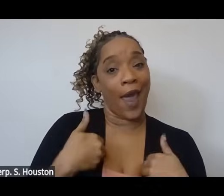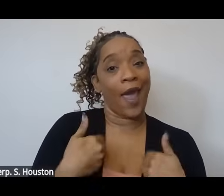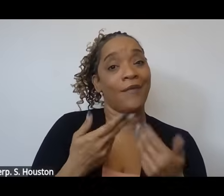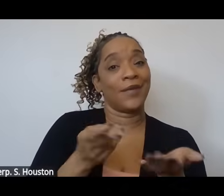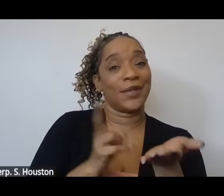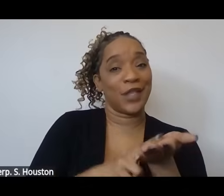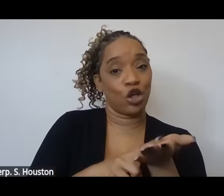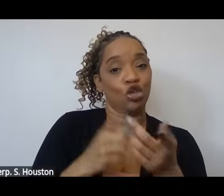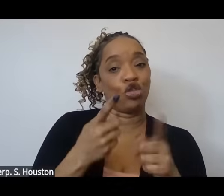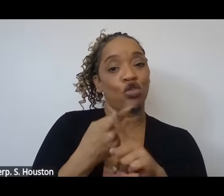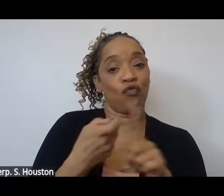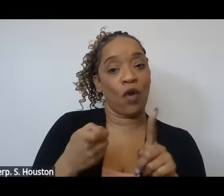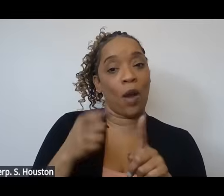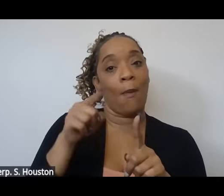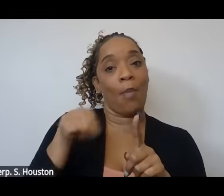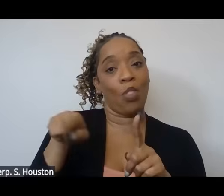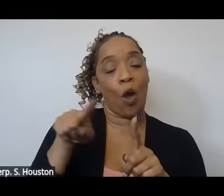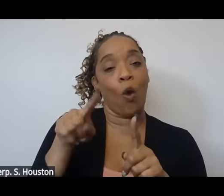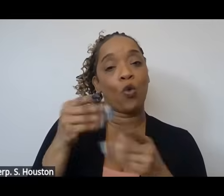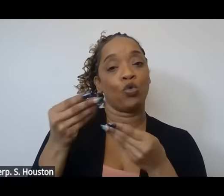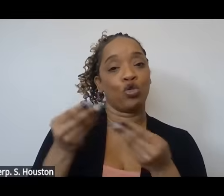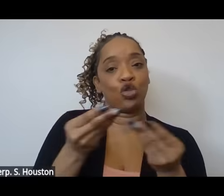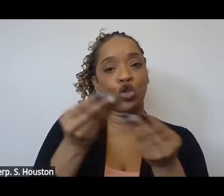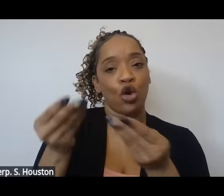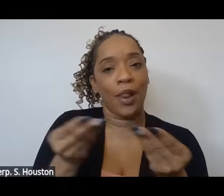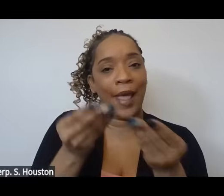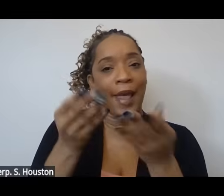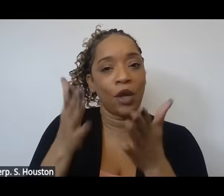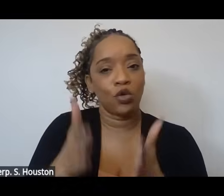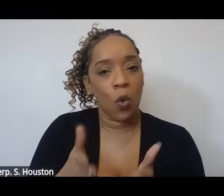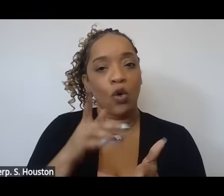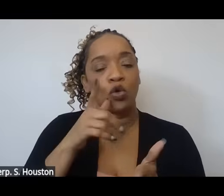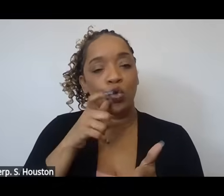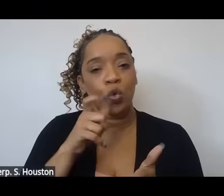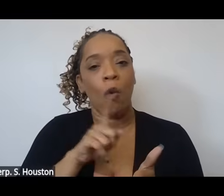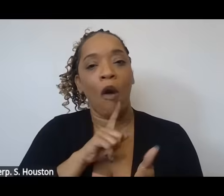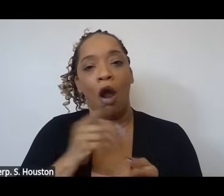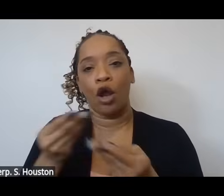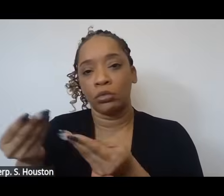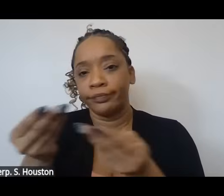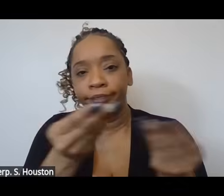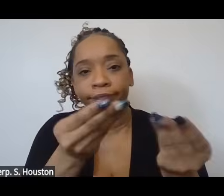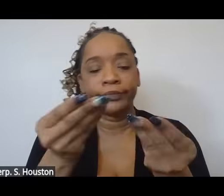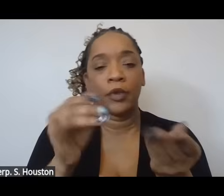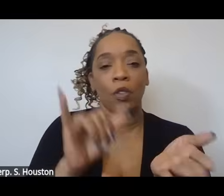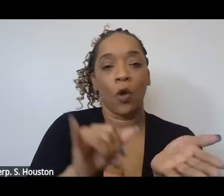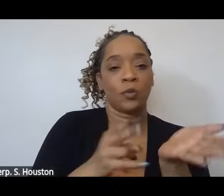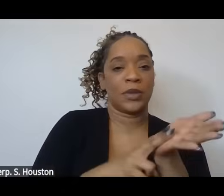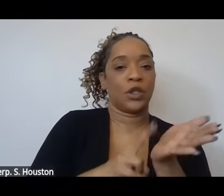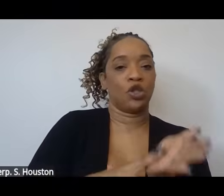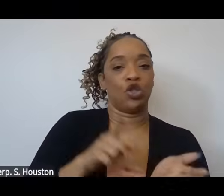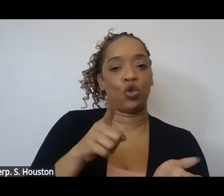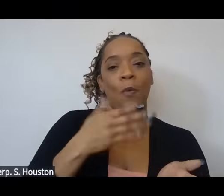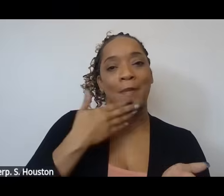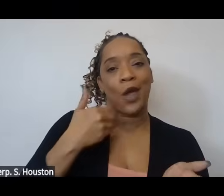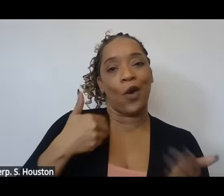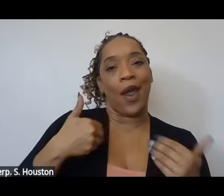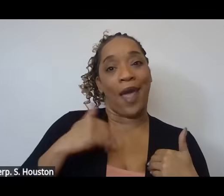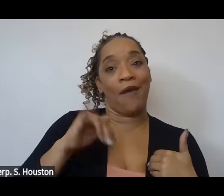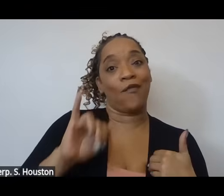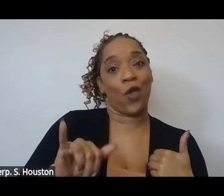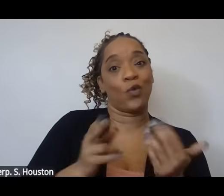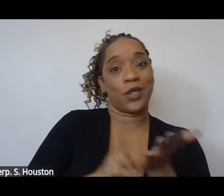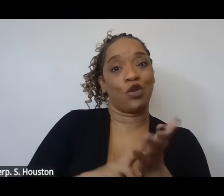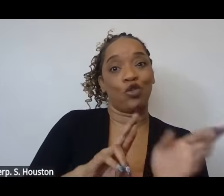being used to circulate the petitions. You better have those signatures ready to provide if there's a challenge. It